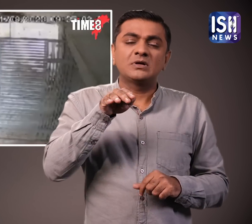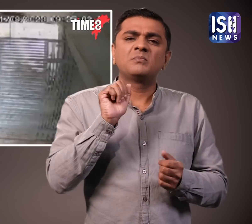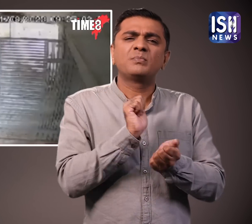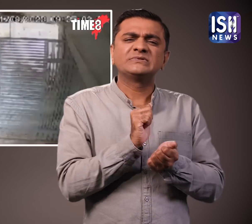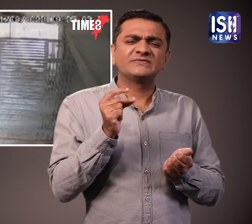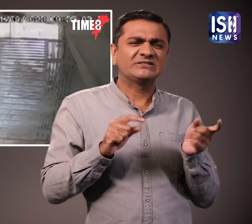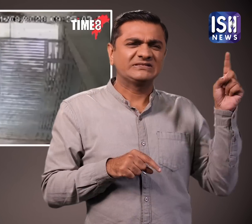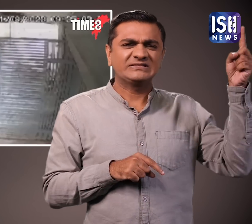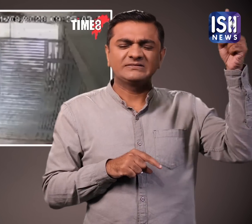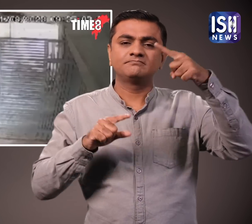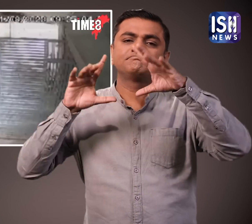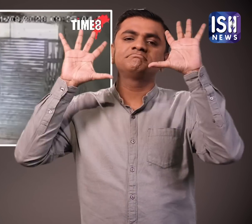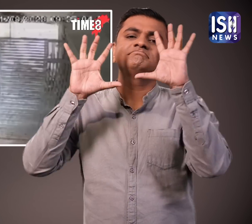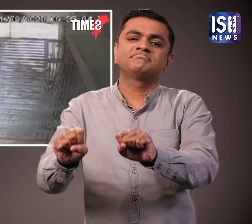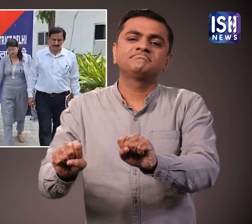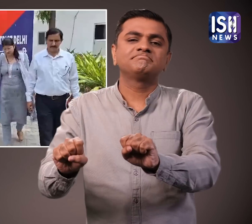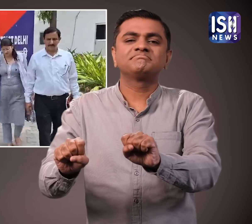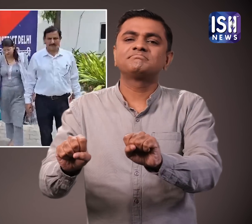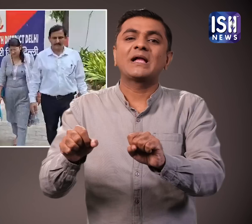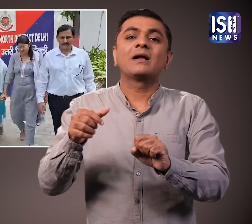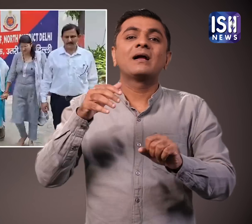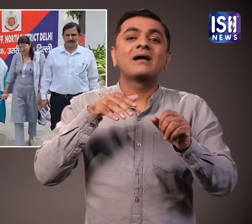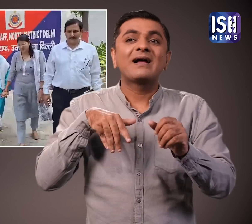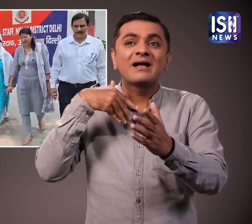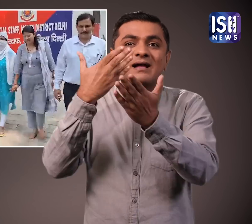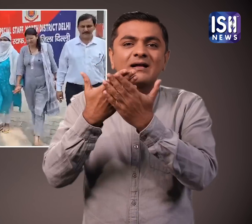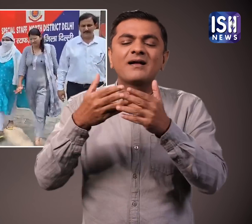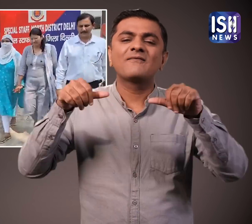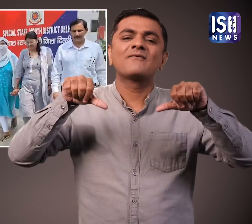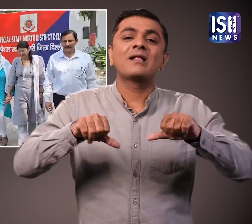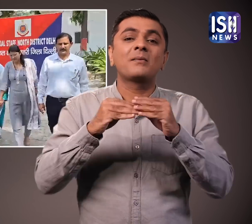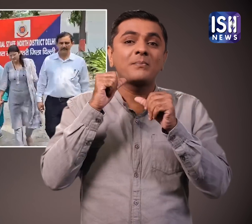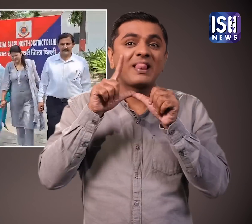The police quickly placed him under arrest and Khakha failed to apply for anticipatory bail.